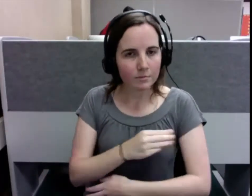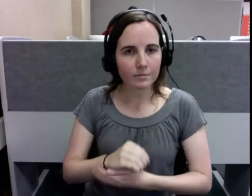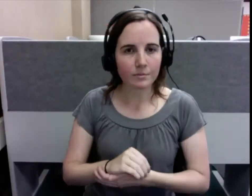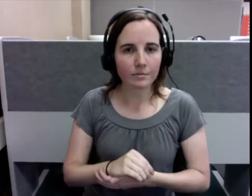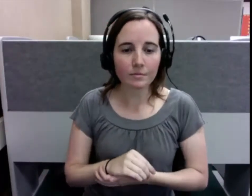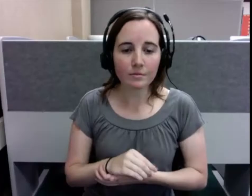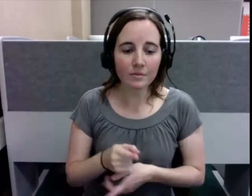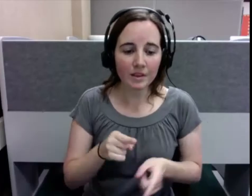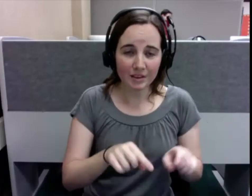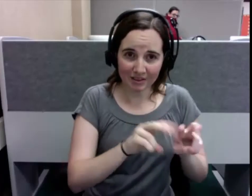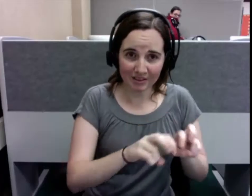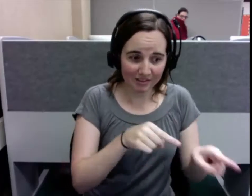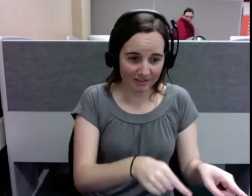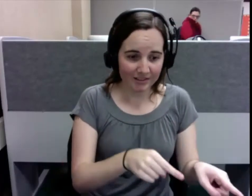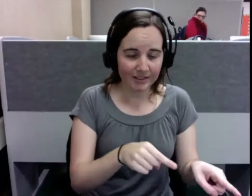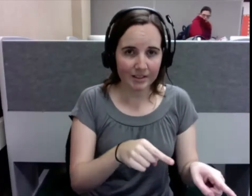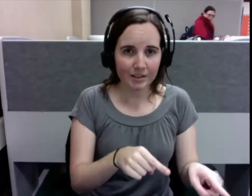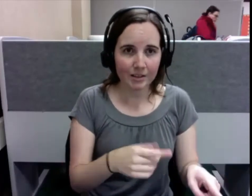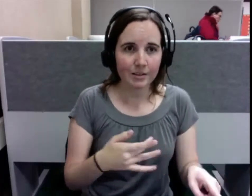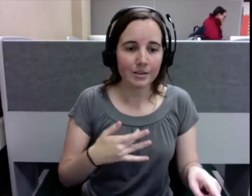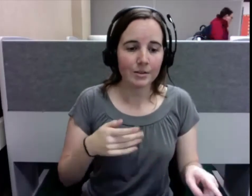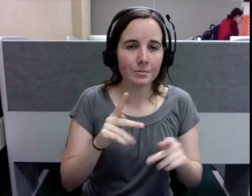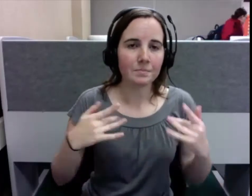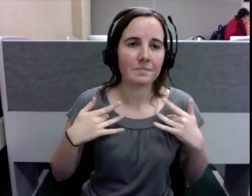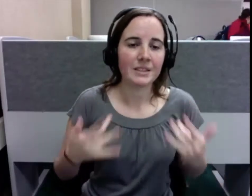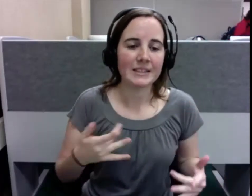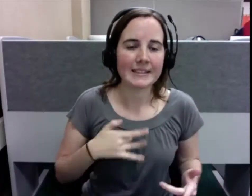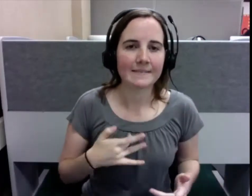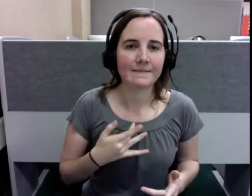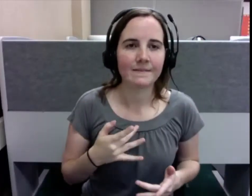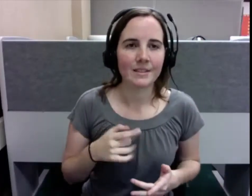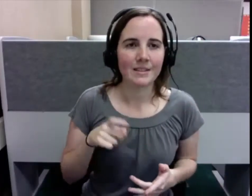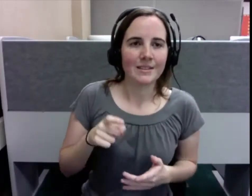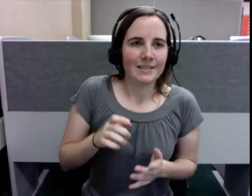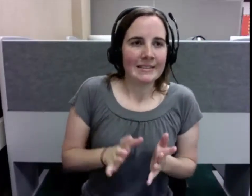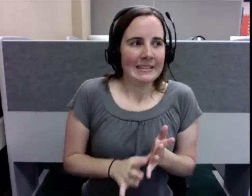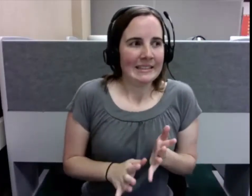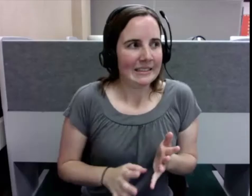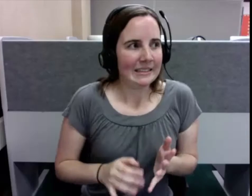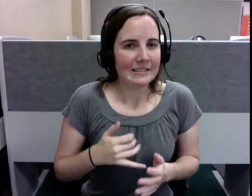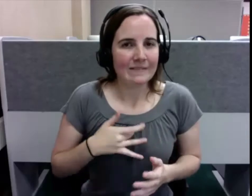of fullness as if they're going to have a bowel movement. This is from the air that the doctor is putting in. He needs air